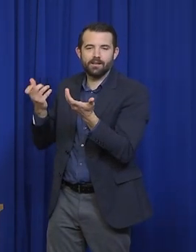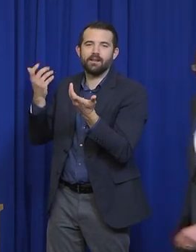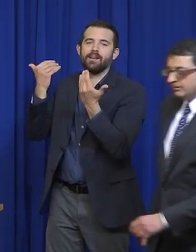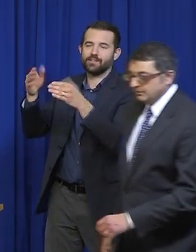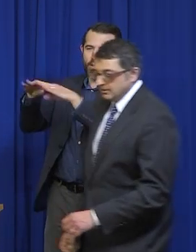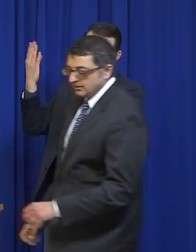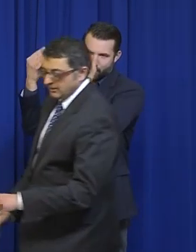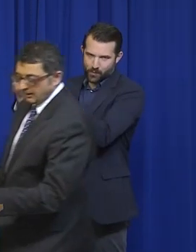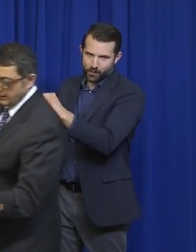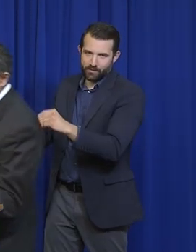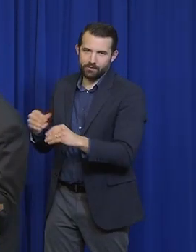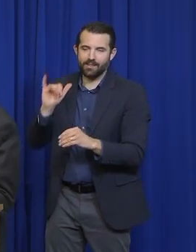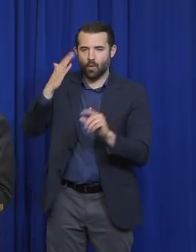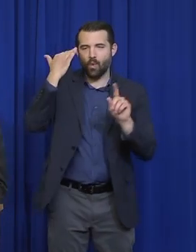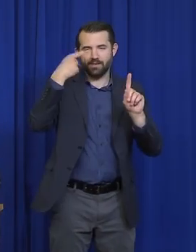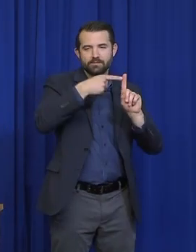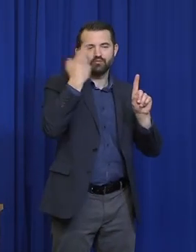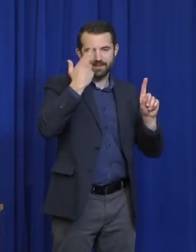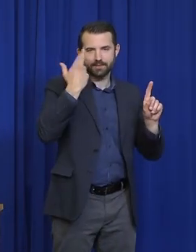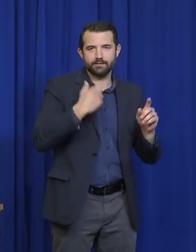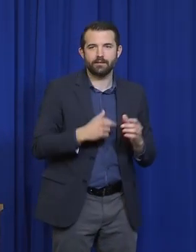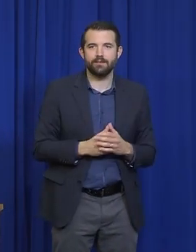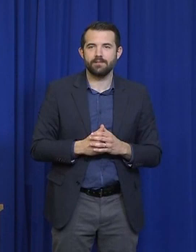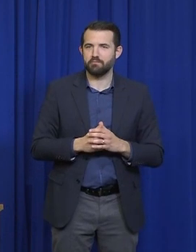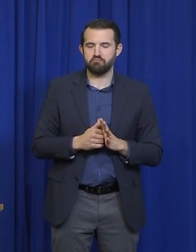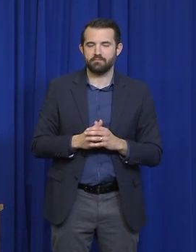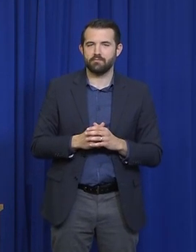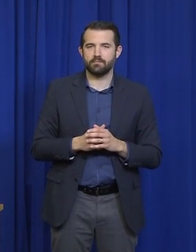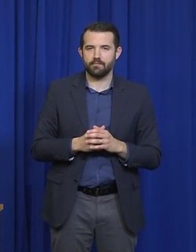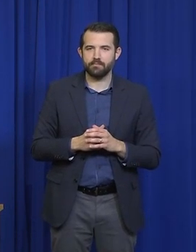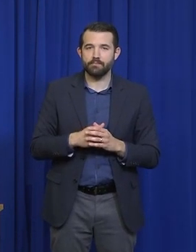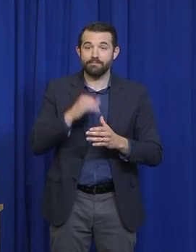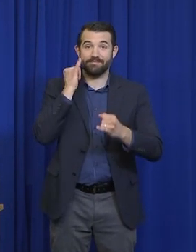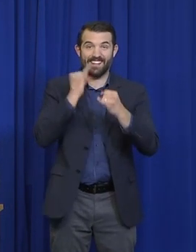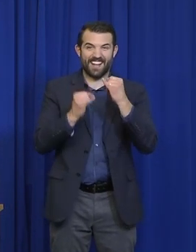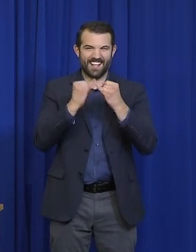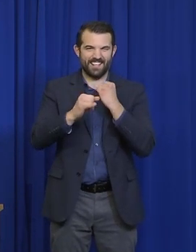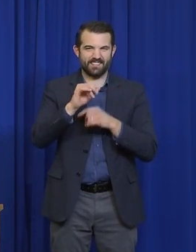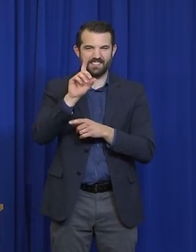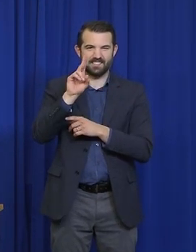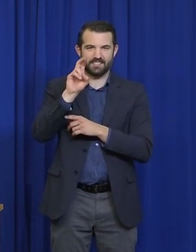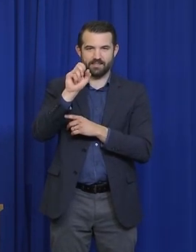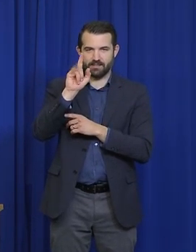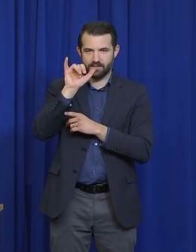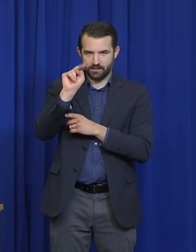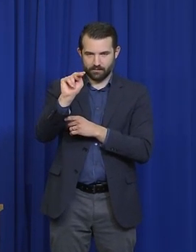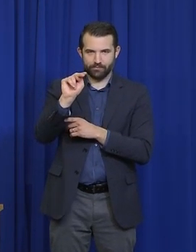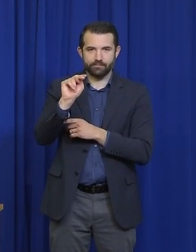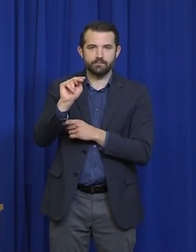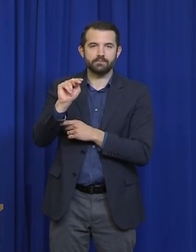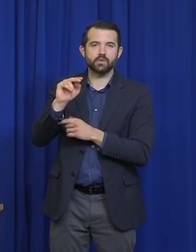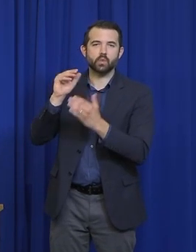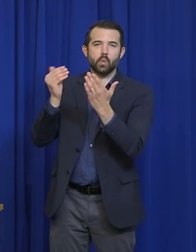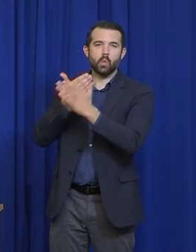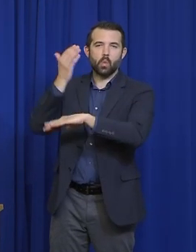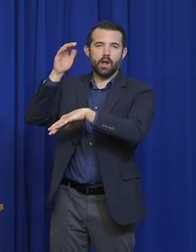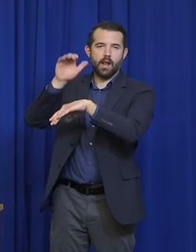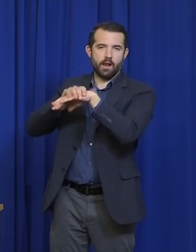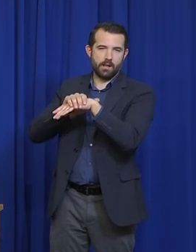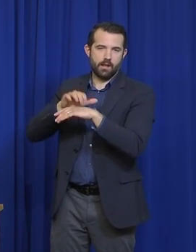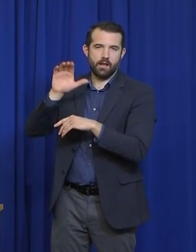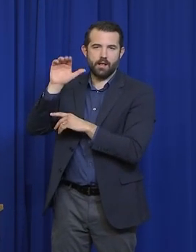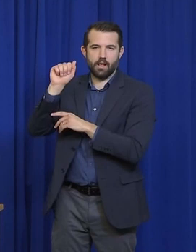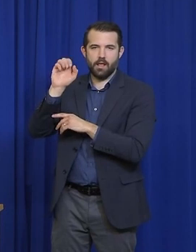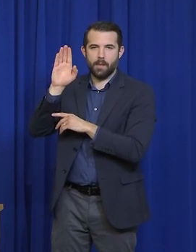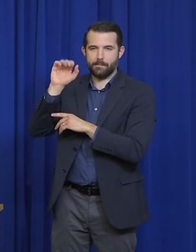okay and the last question for today goes to Dustin flick Kowski from the New England cable news go ahead Justin